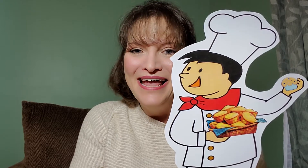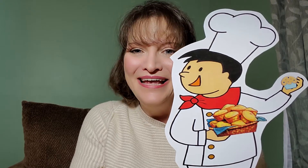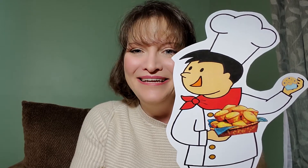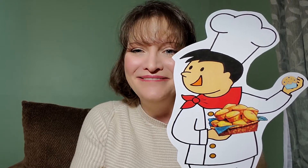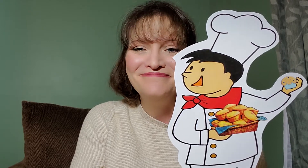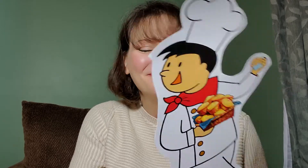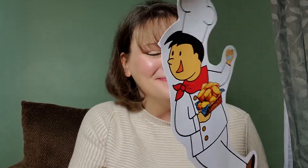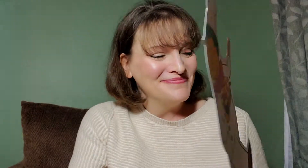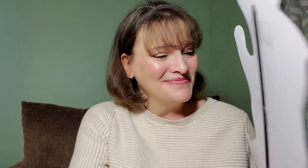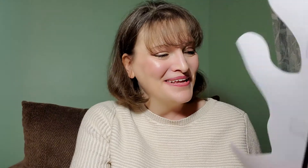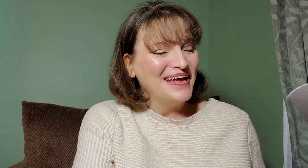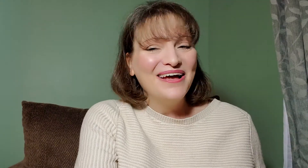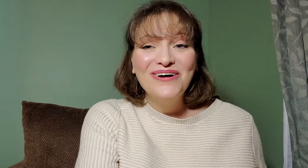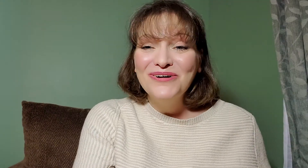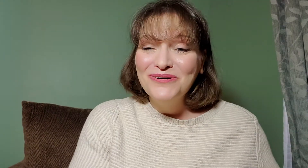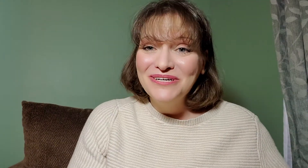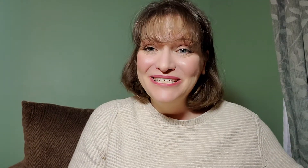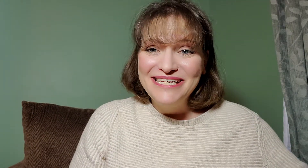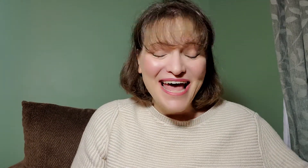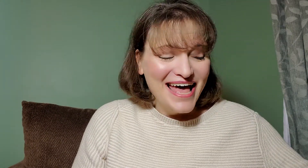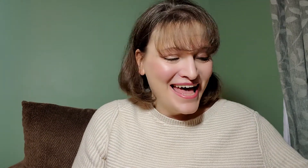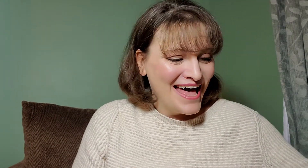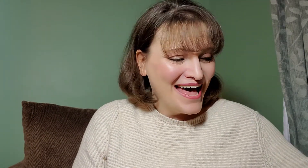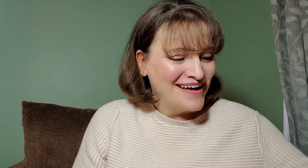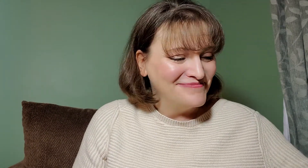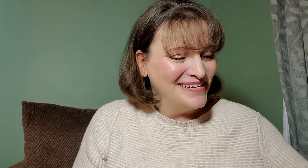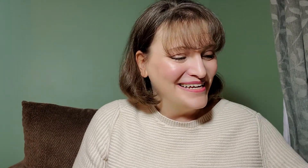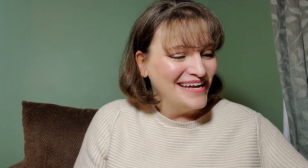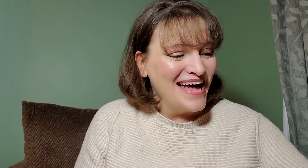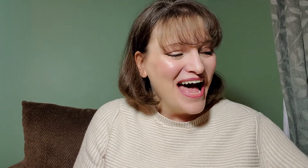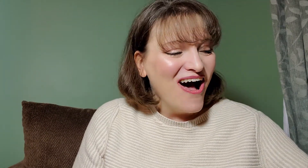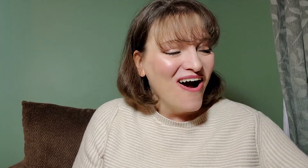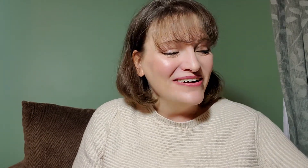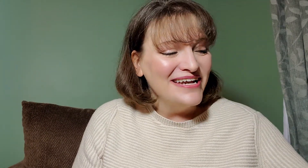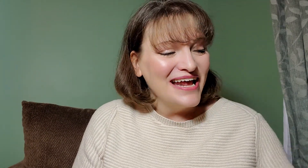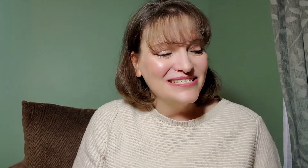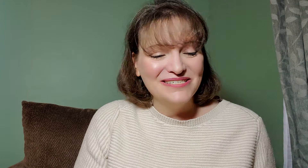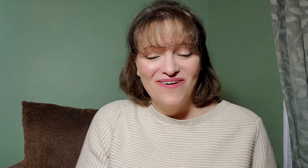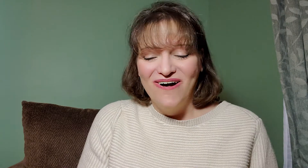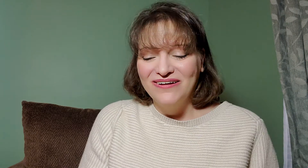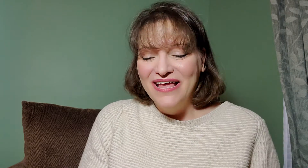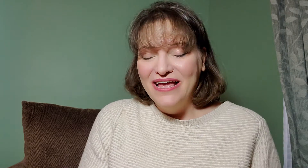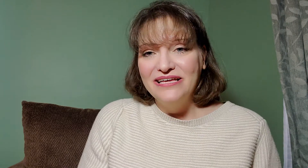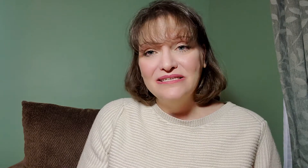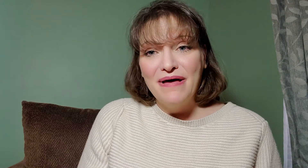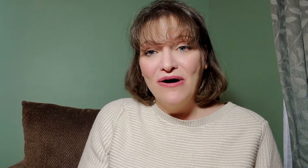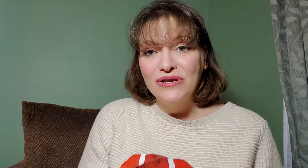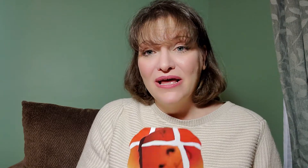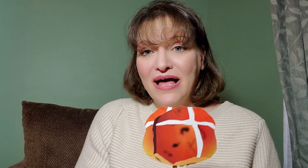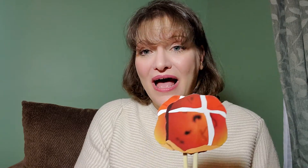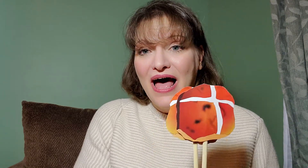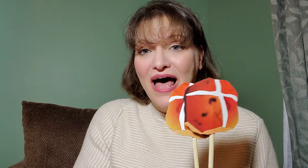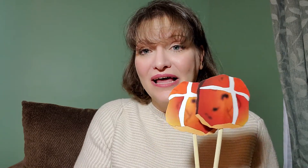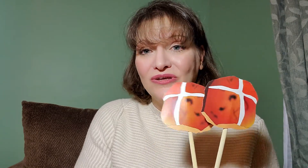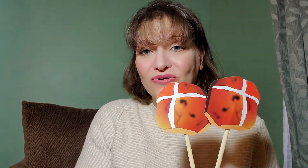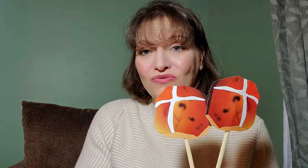Lane. Good job! Our next song is about hot